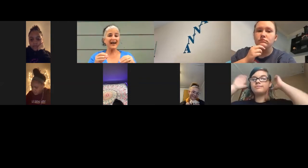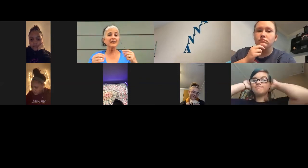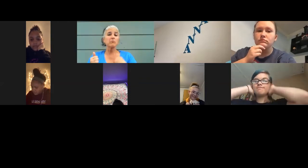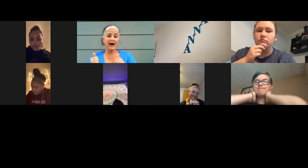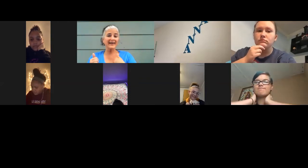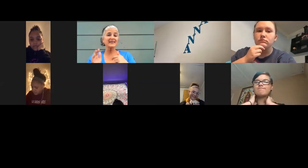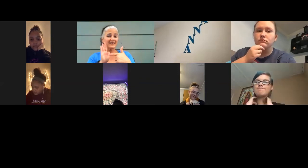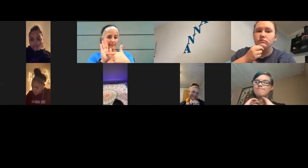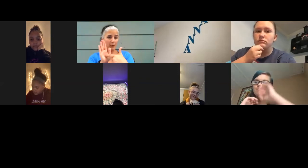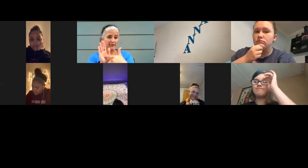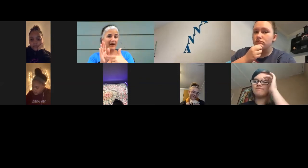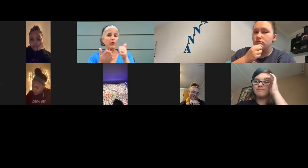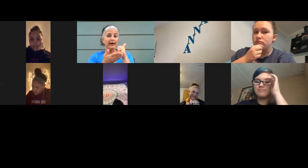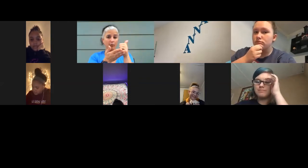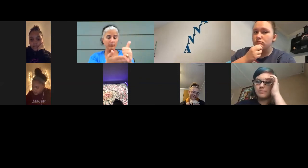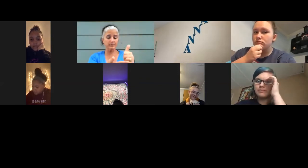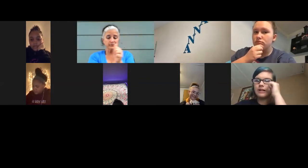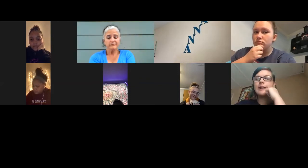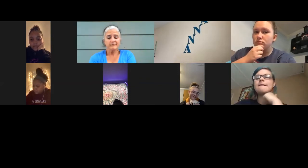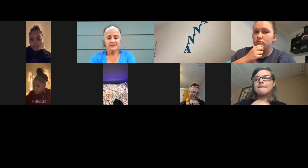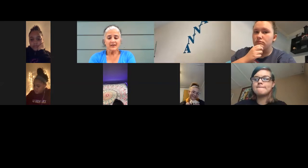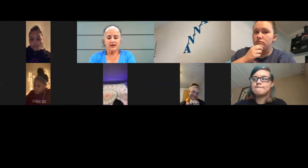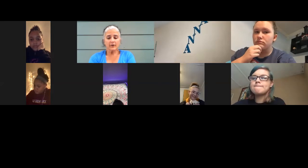Again, I'm going to add my example, and that will help.